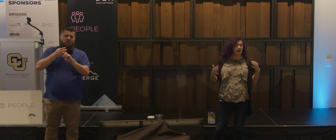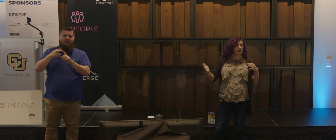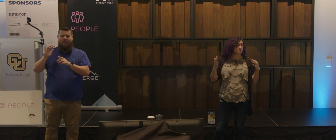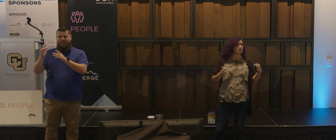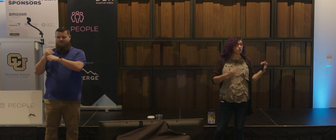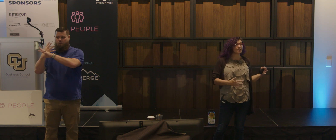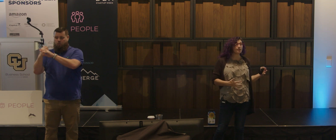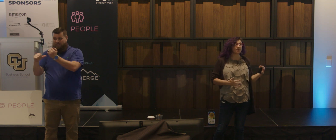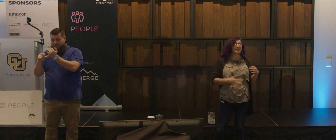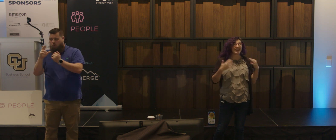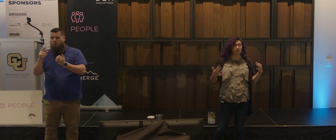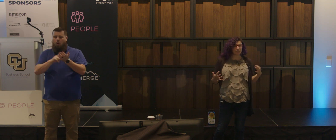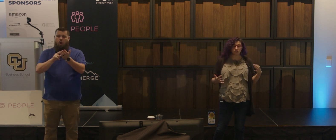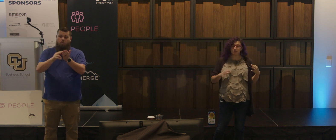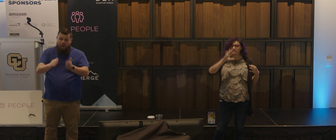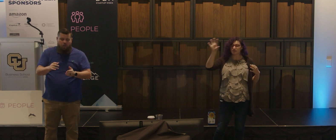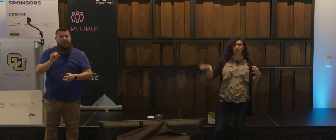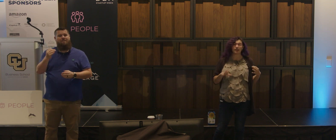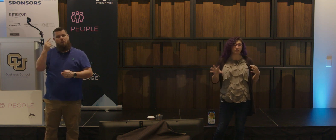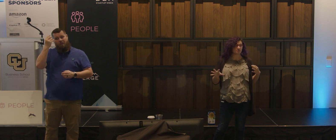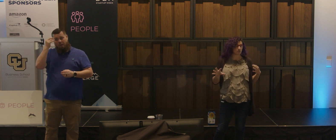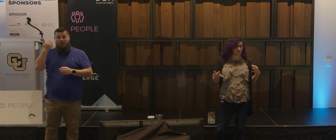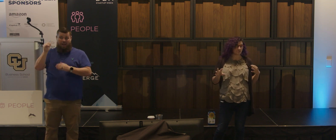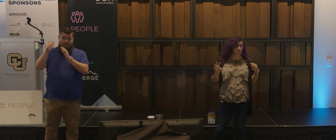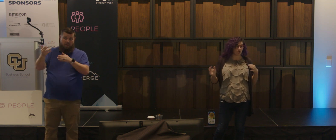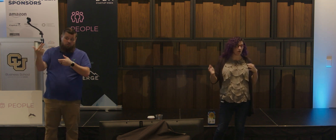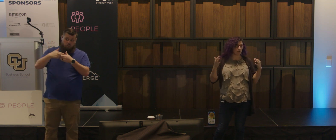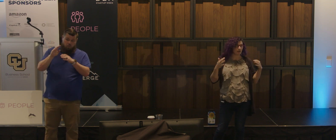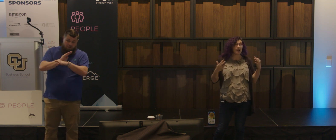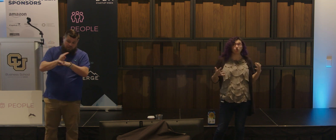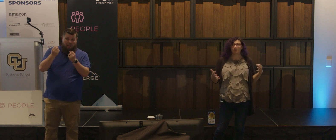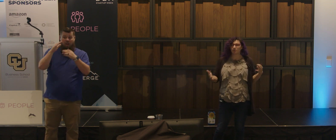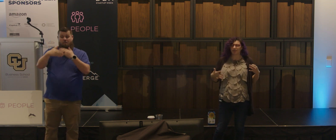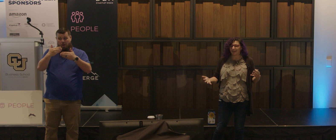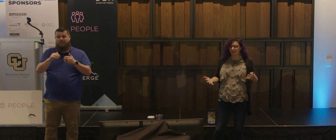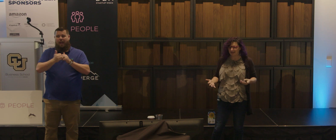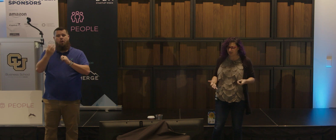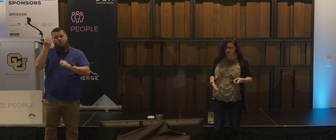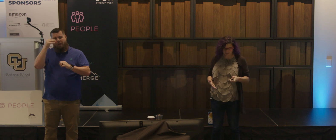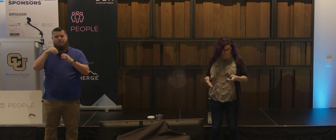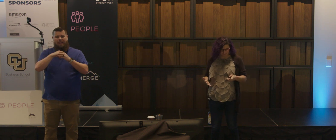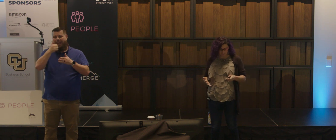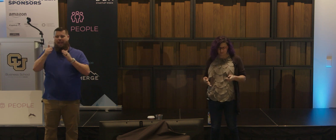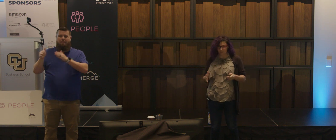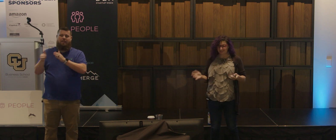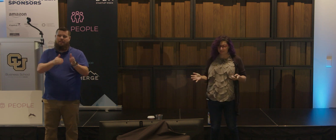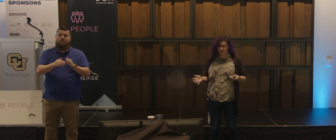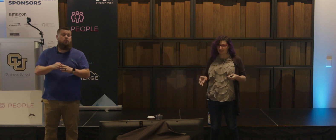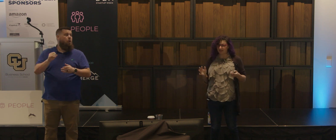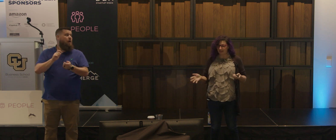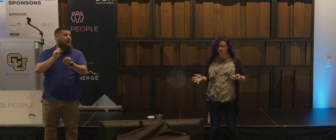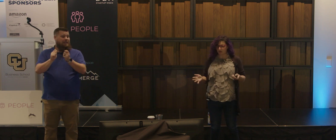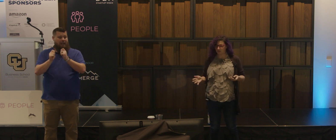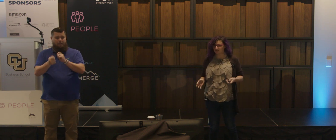contractor. So if you're thinking about bringing anybody into your business, a lot of these processes are how you would think about that in any capacity. So adapt